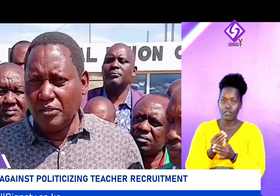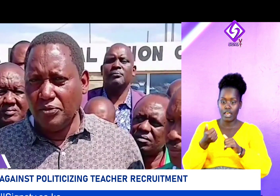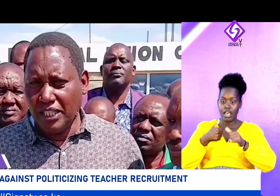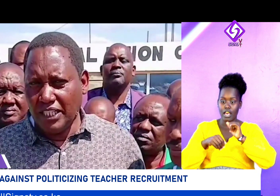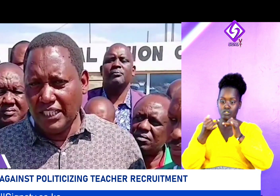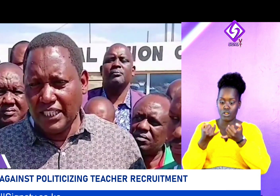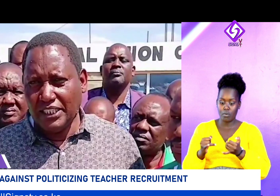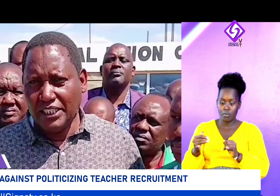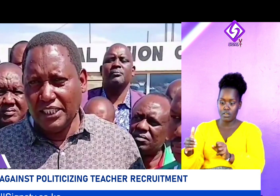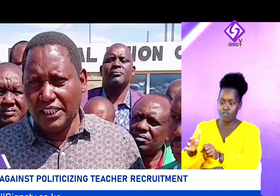fully in Kajiado.